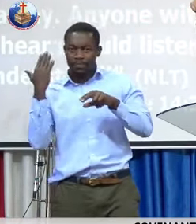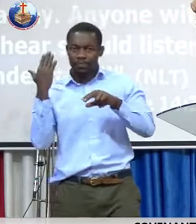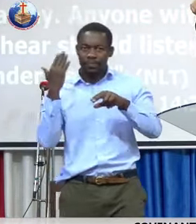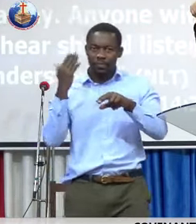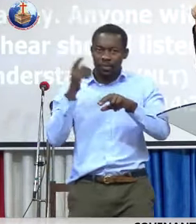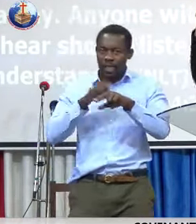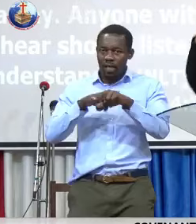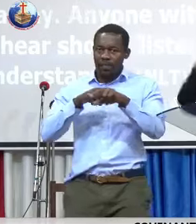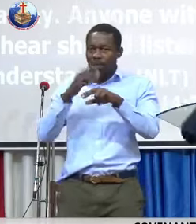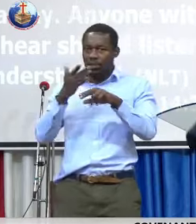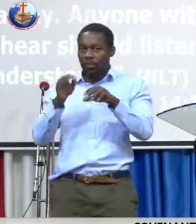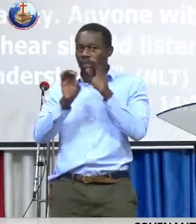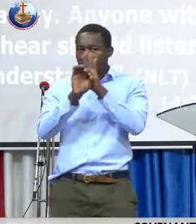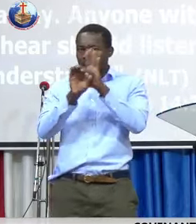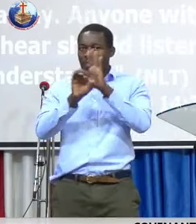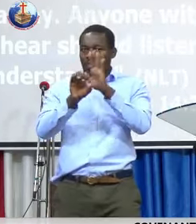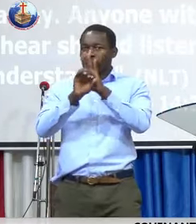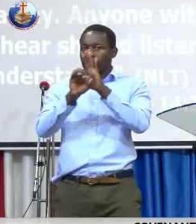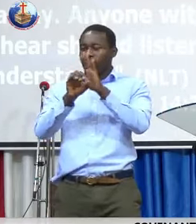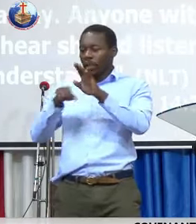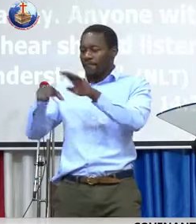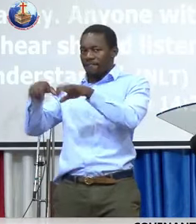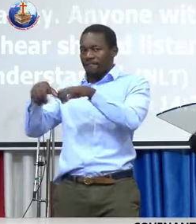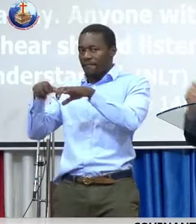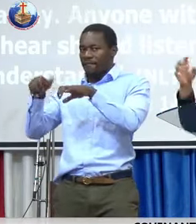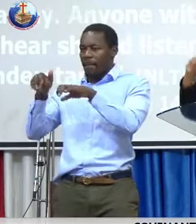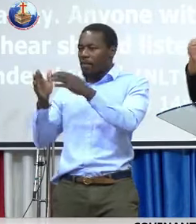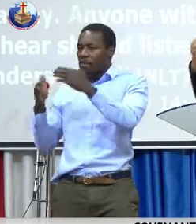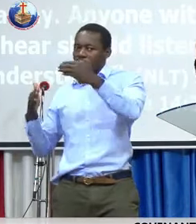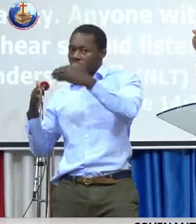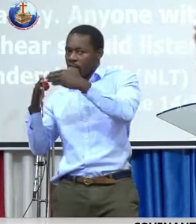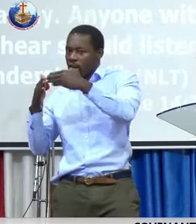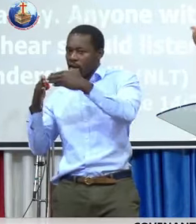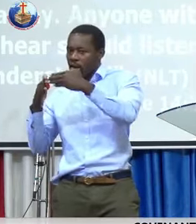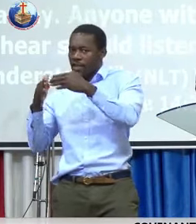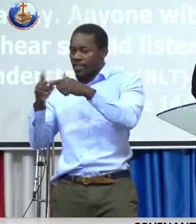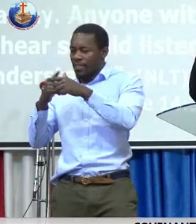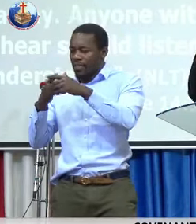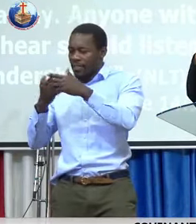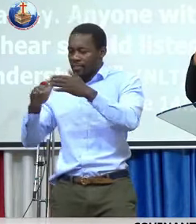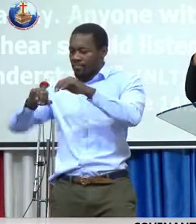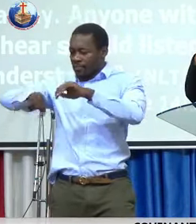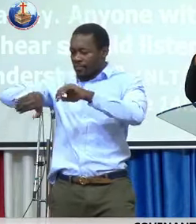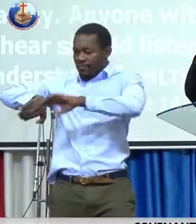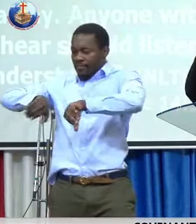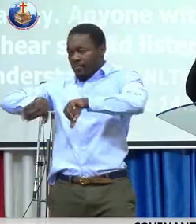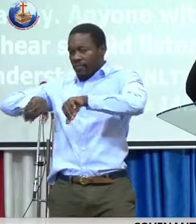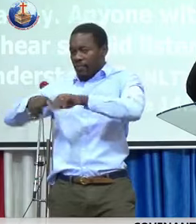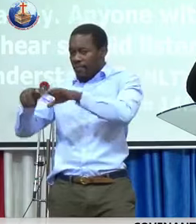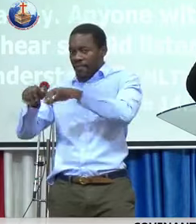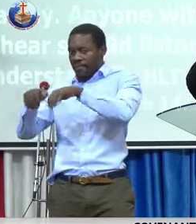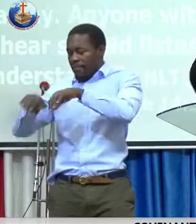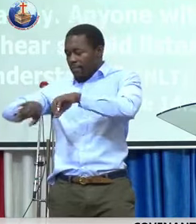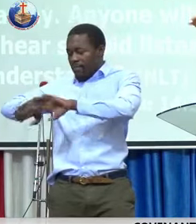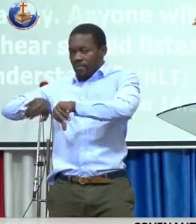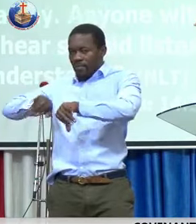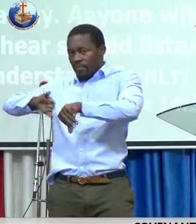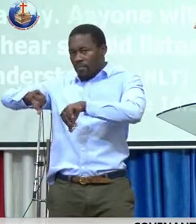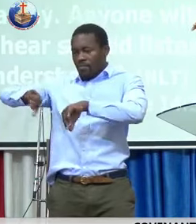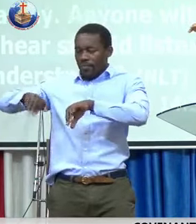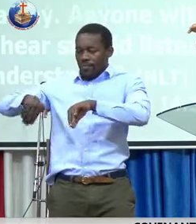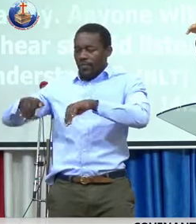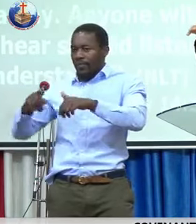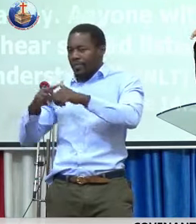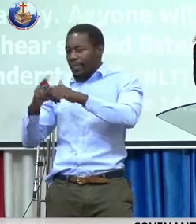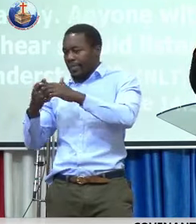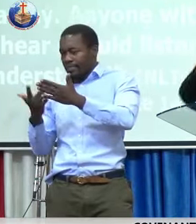of the home. Wangelienda kwenye pembe kwenye boma. And they would dig up some sand. Na wange chimbua changarawe. They would help